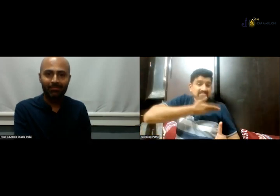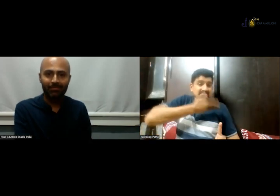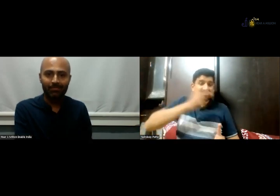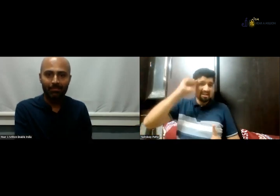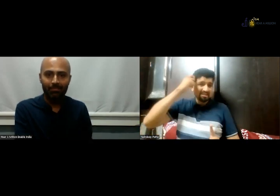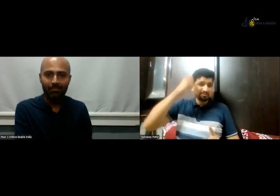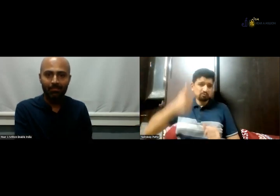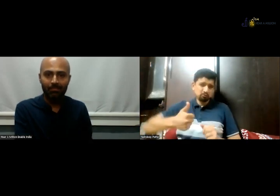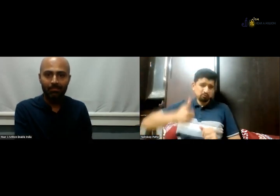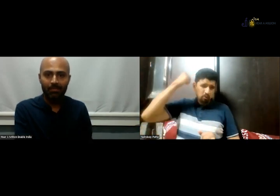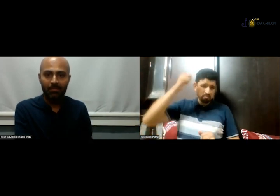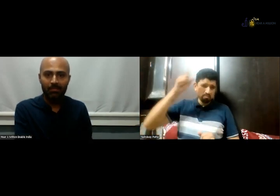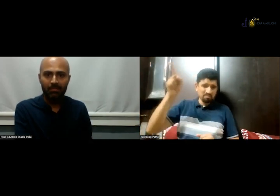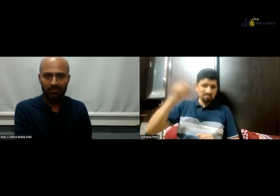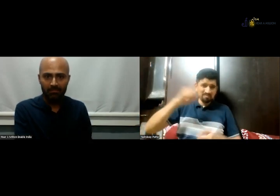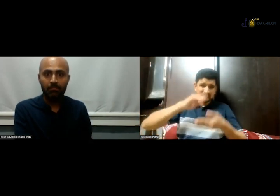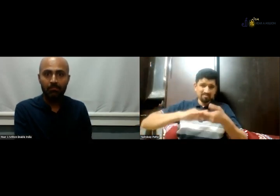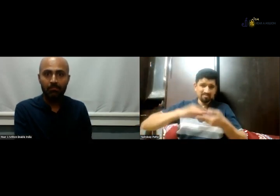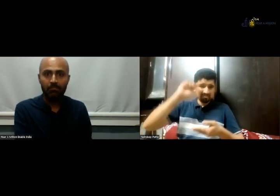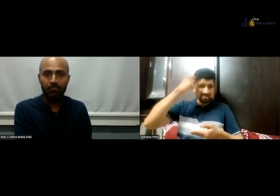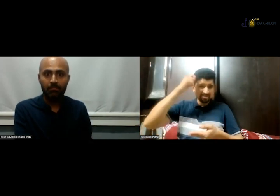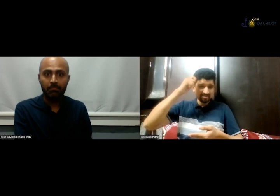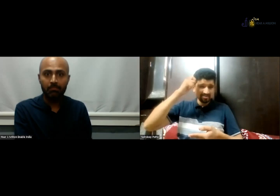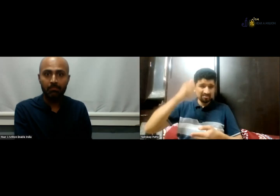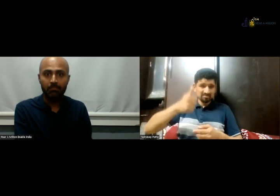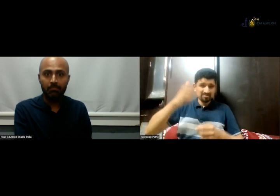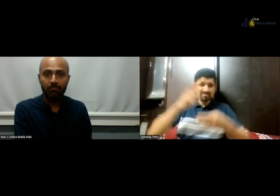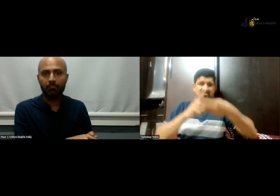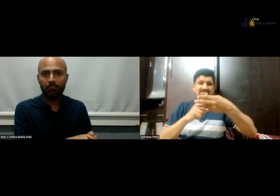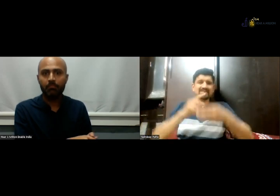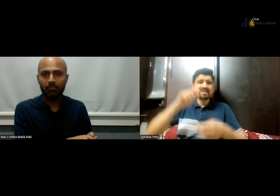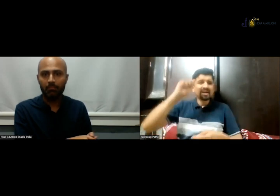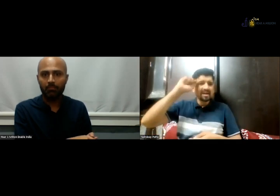And also my wife, she has a good